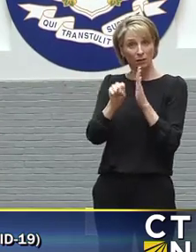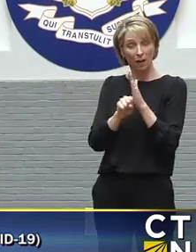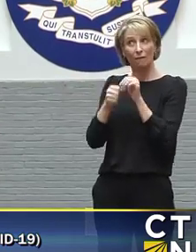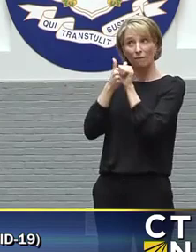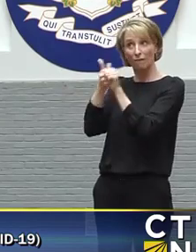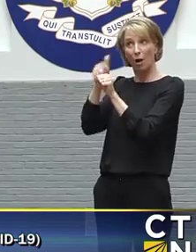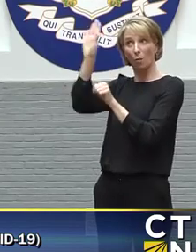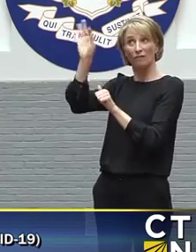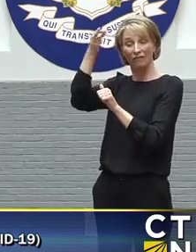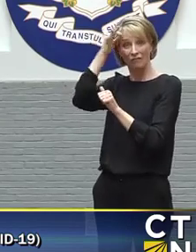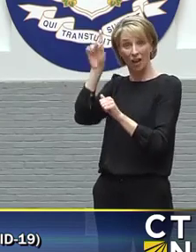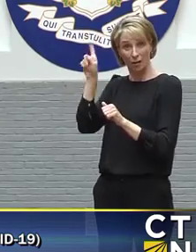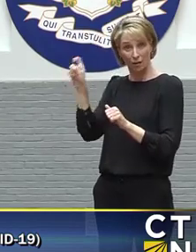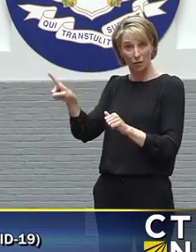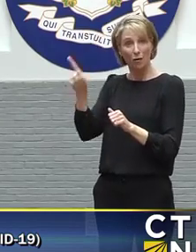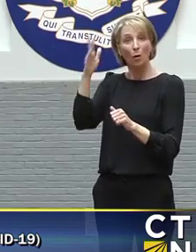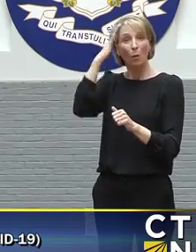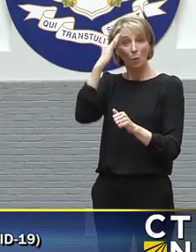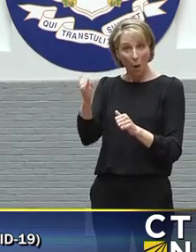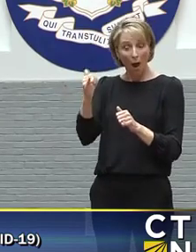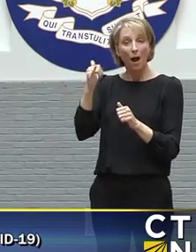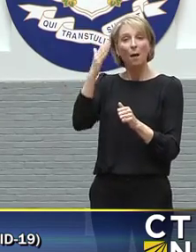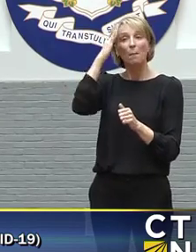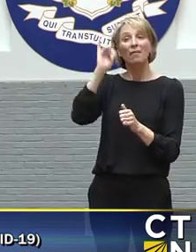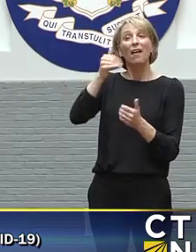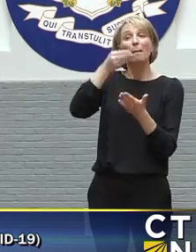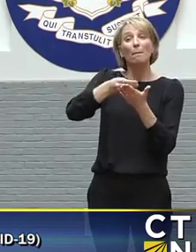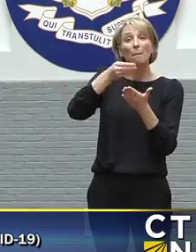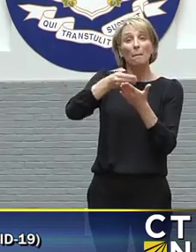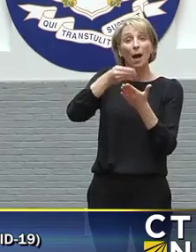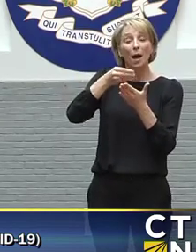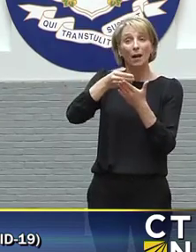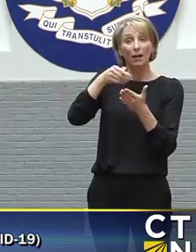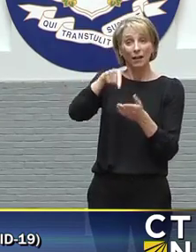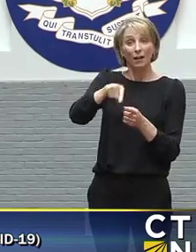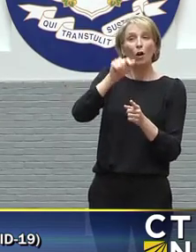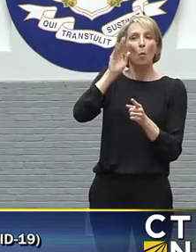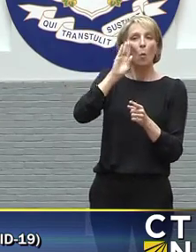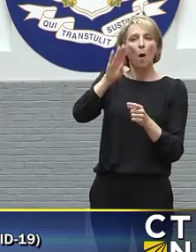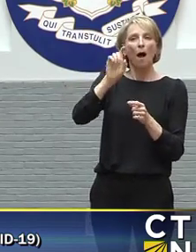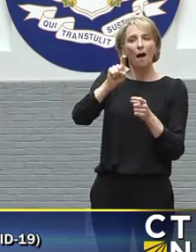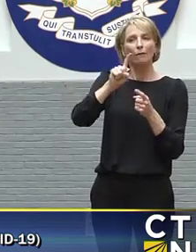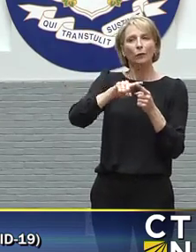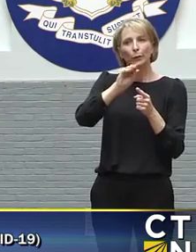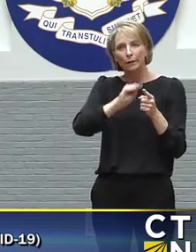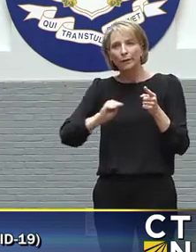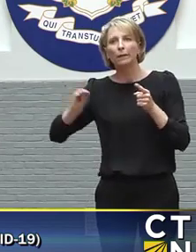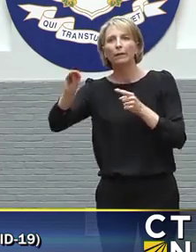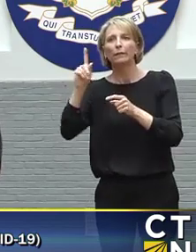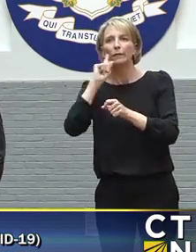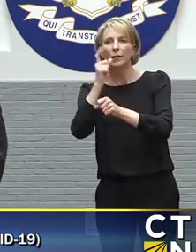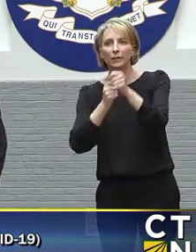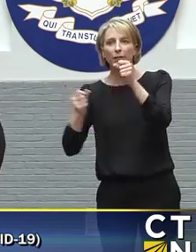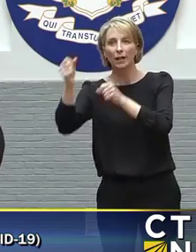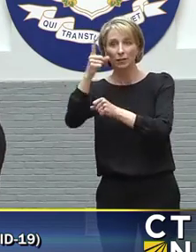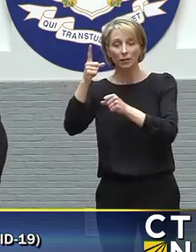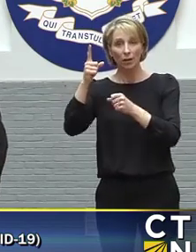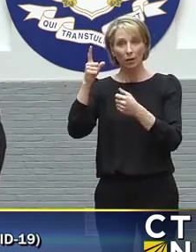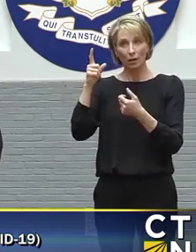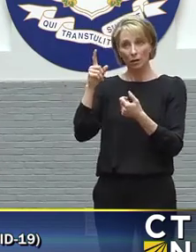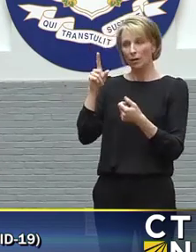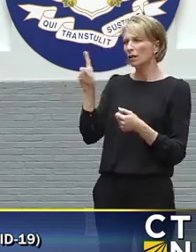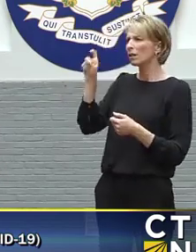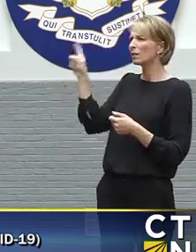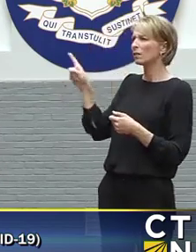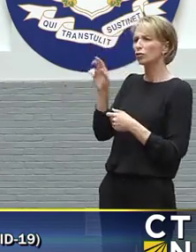because that would throw the money into the next fiscal year. Is that a problem, and is the state just going to piggyback on the feds? What's July